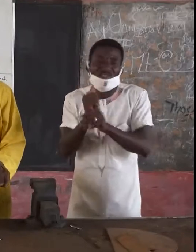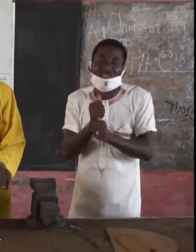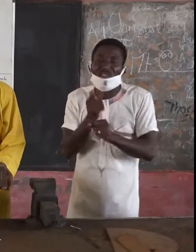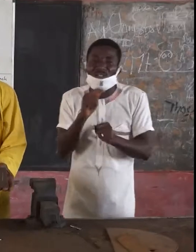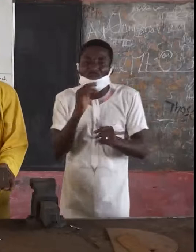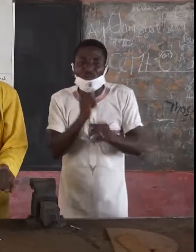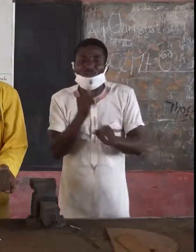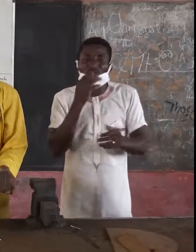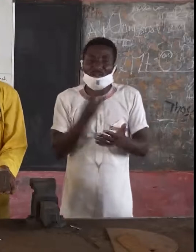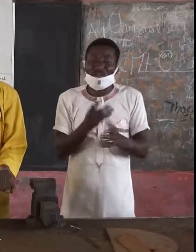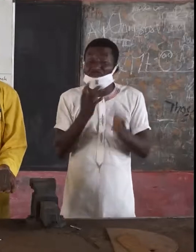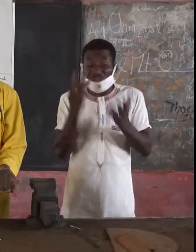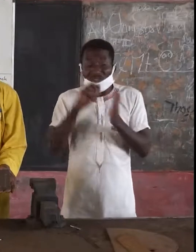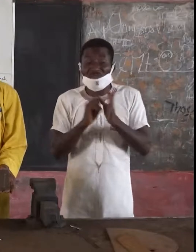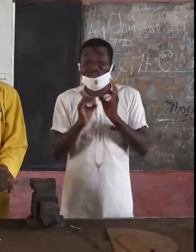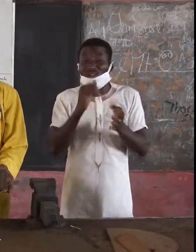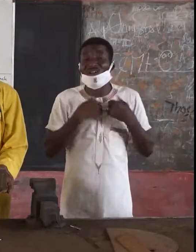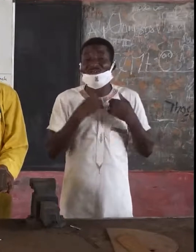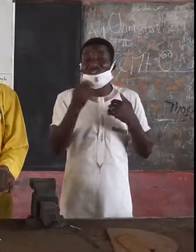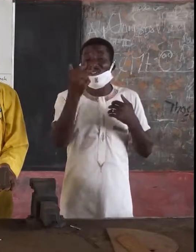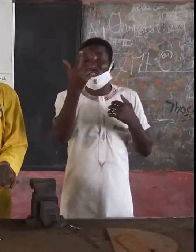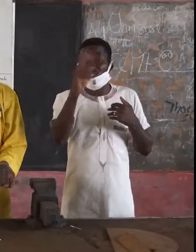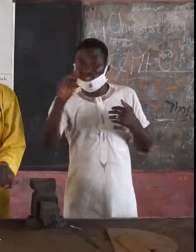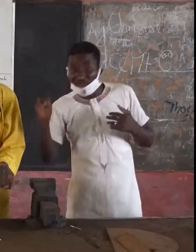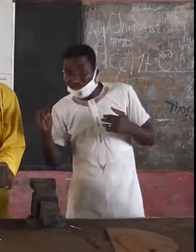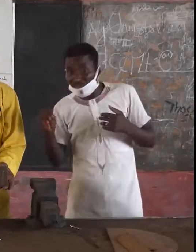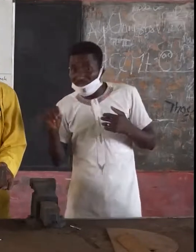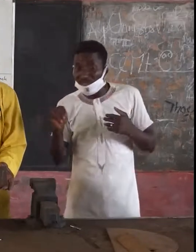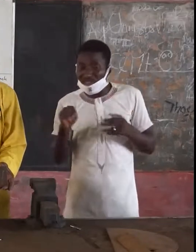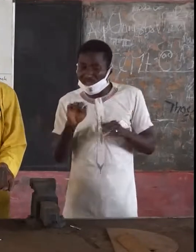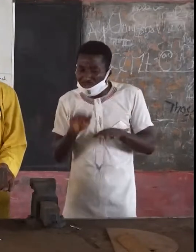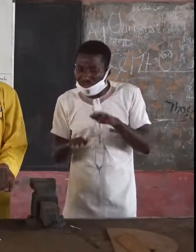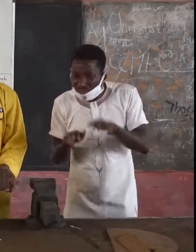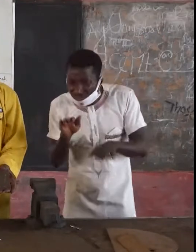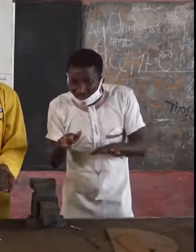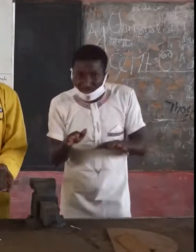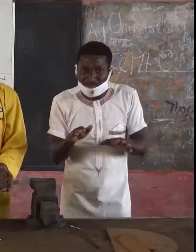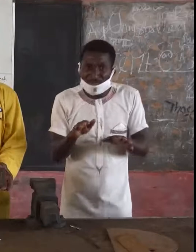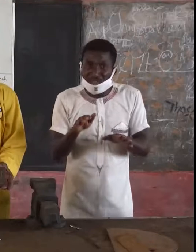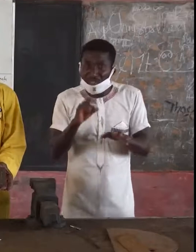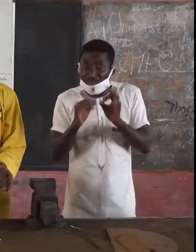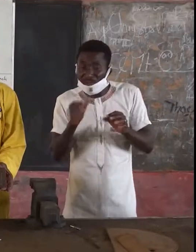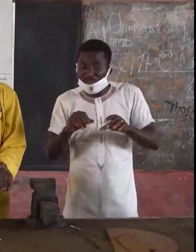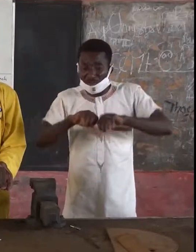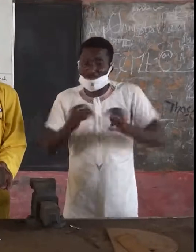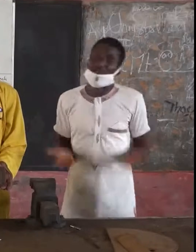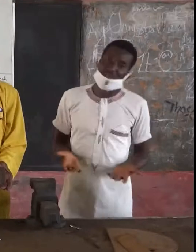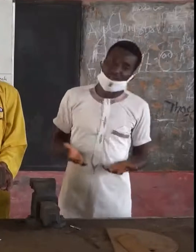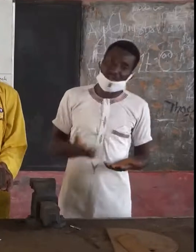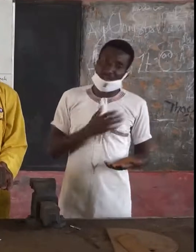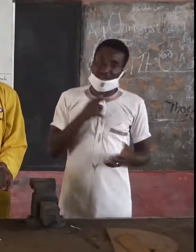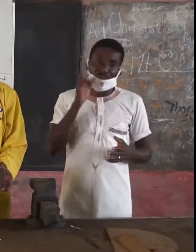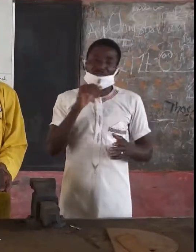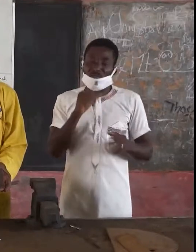3 mm, by the time you exert so much pressure, you just hear proop, meaning what? The drill bit has broken. So for that, you need to be